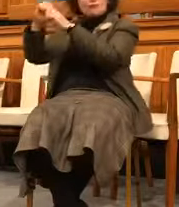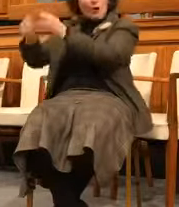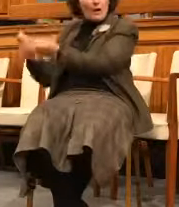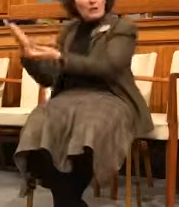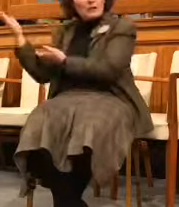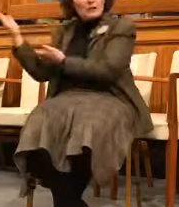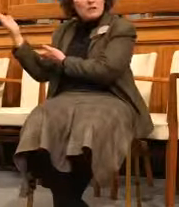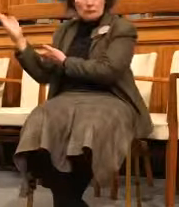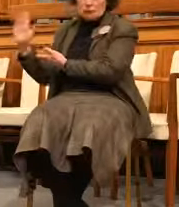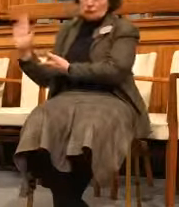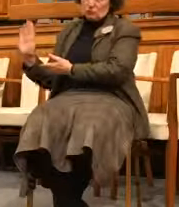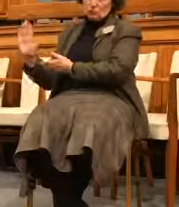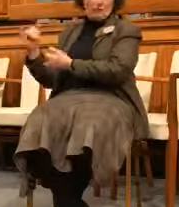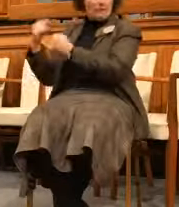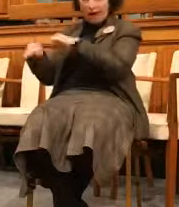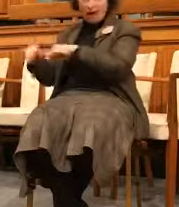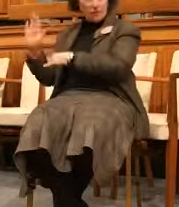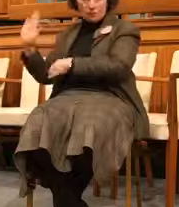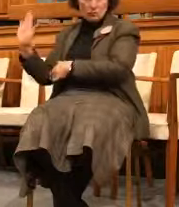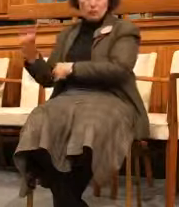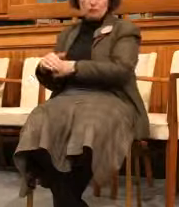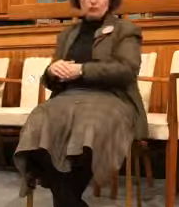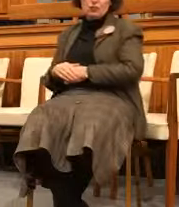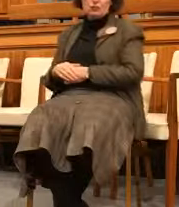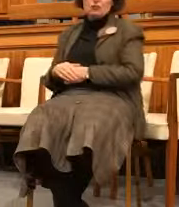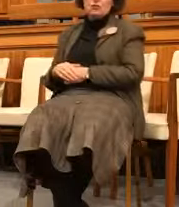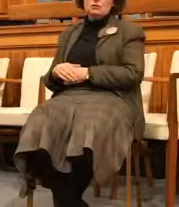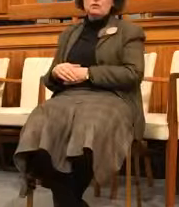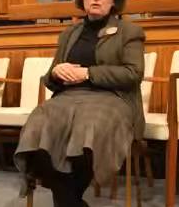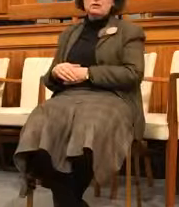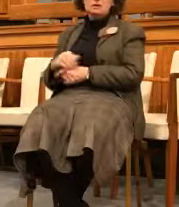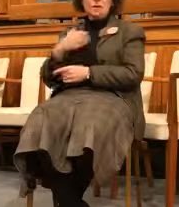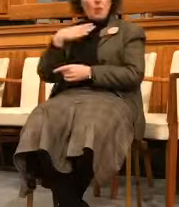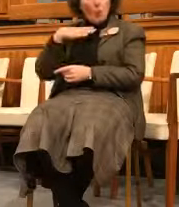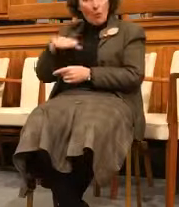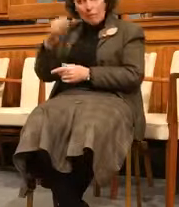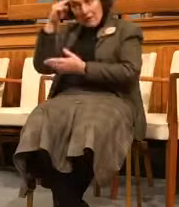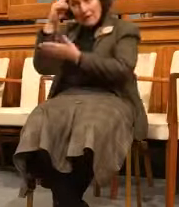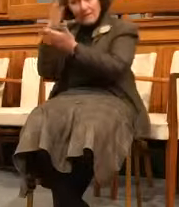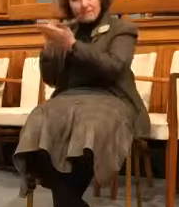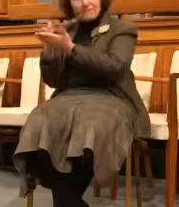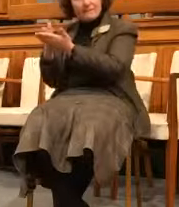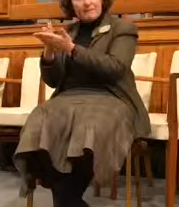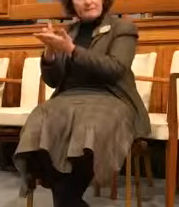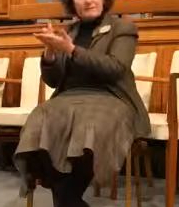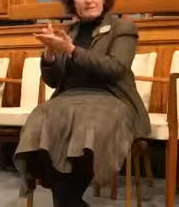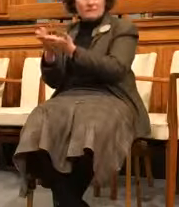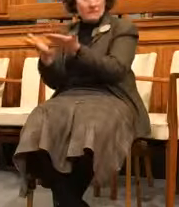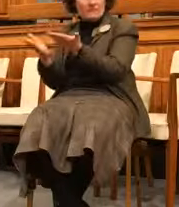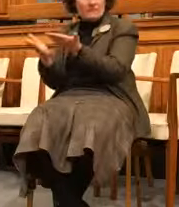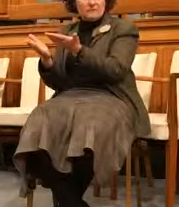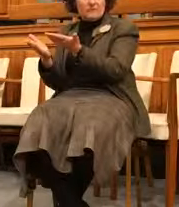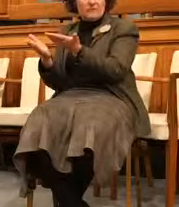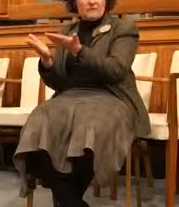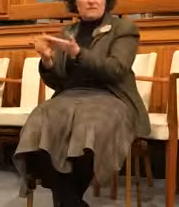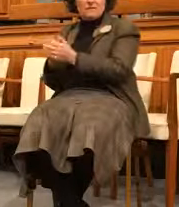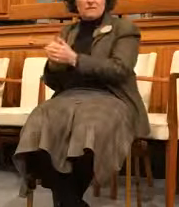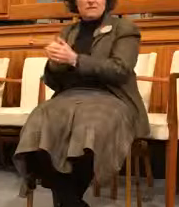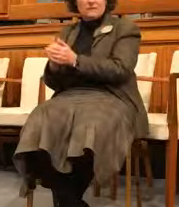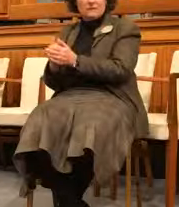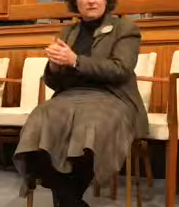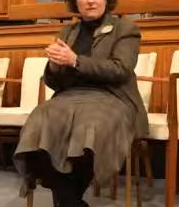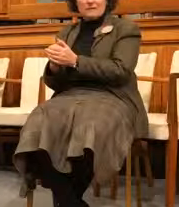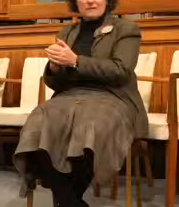believe. And I've told you what to believe. If you believe these doctrines, these truths,